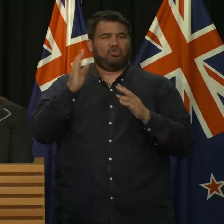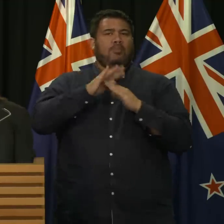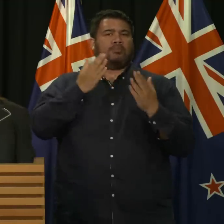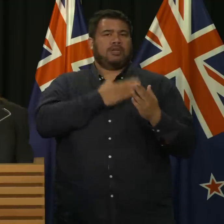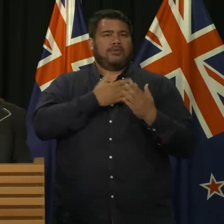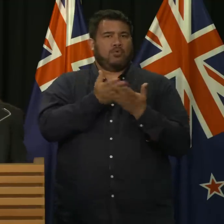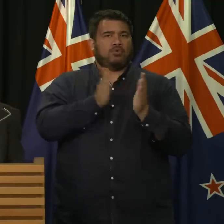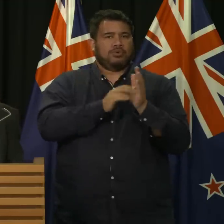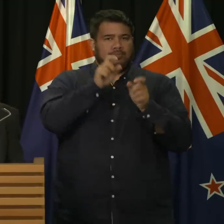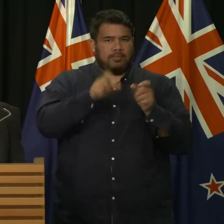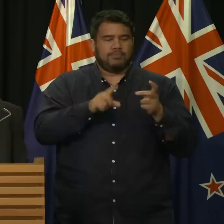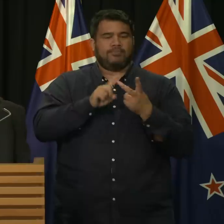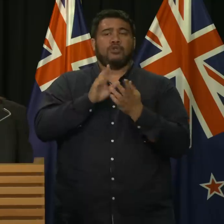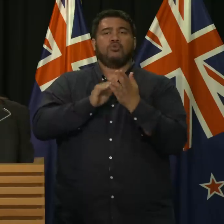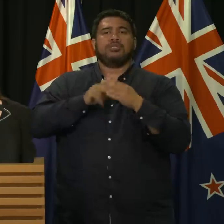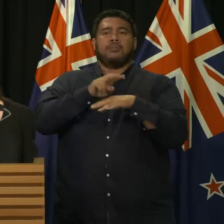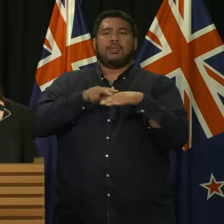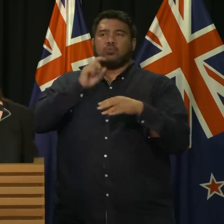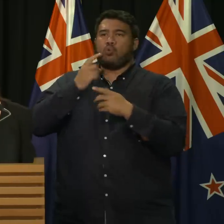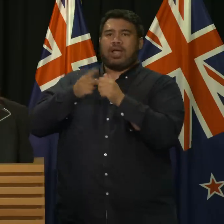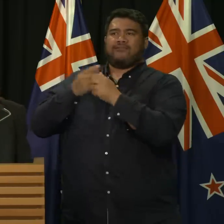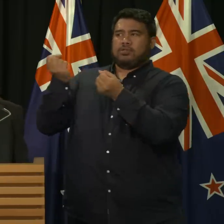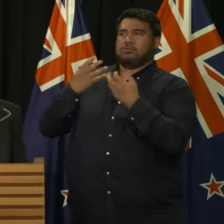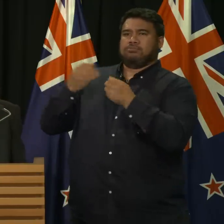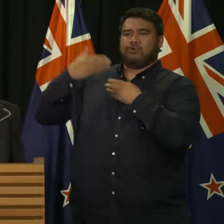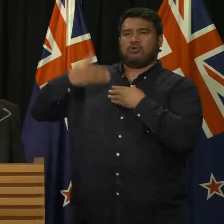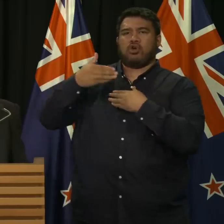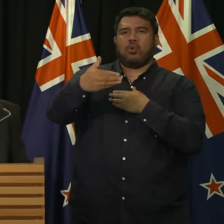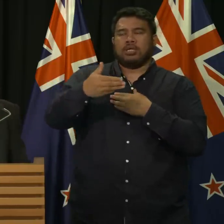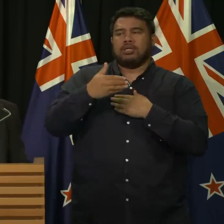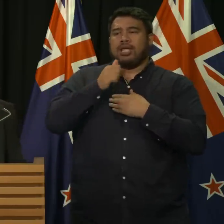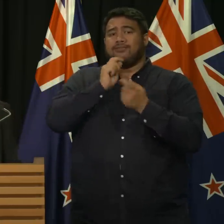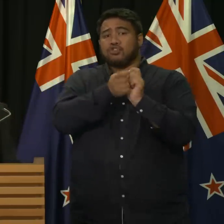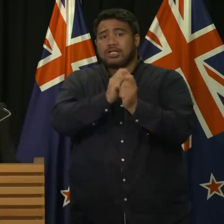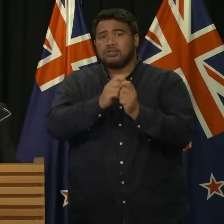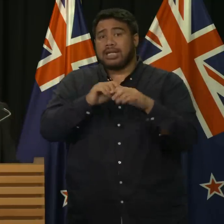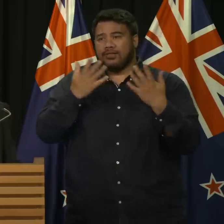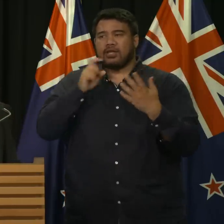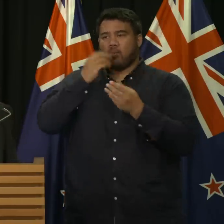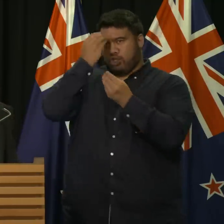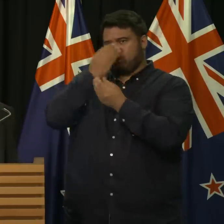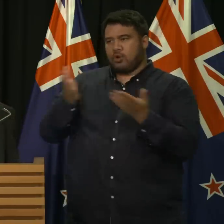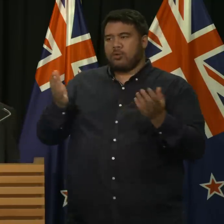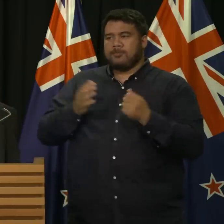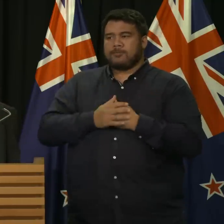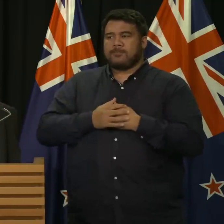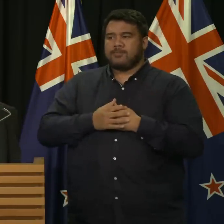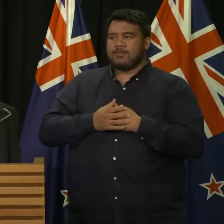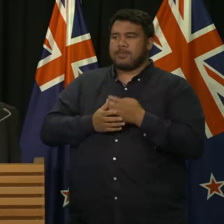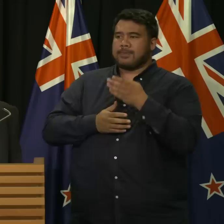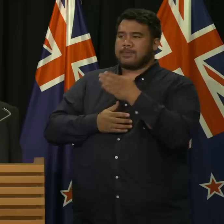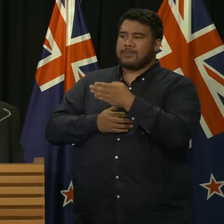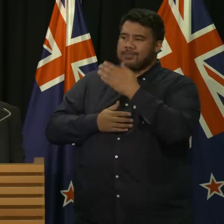be providing advice on an ongoing basis if, of course, that status changes. What about and